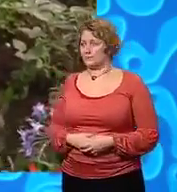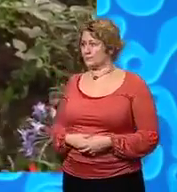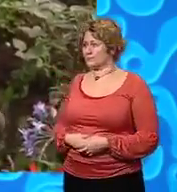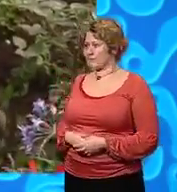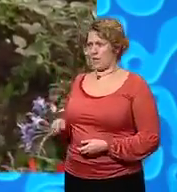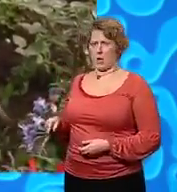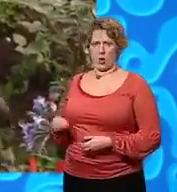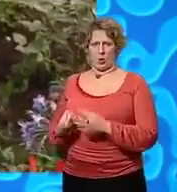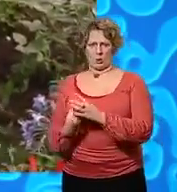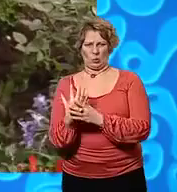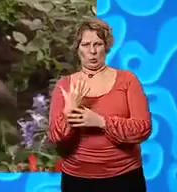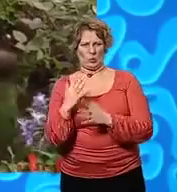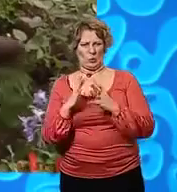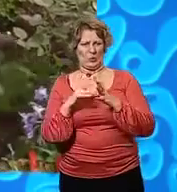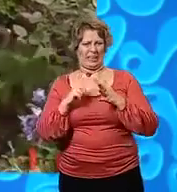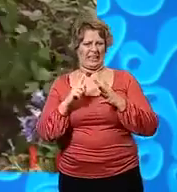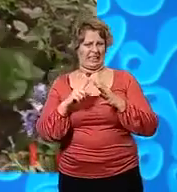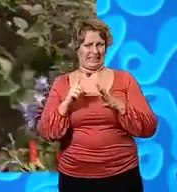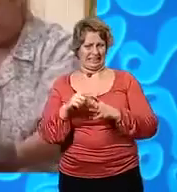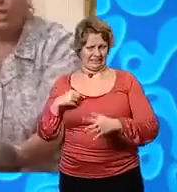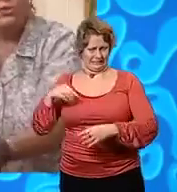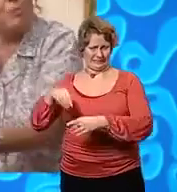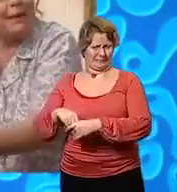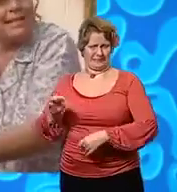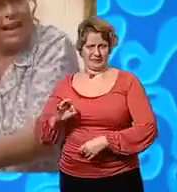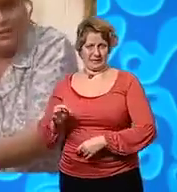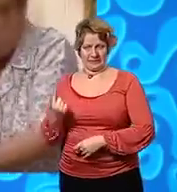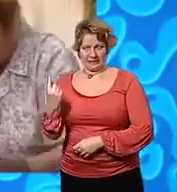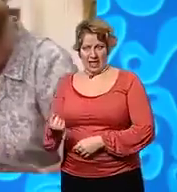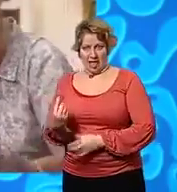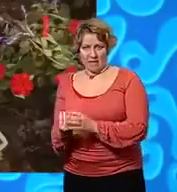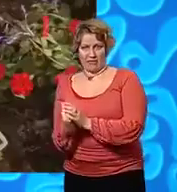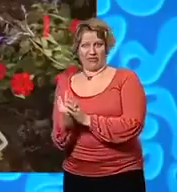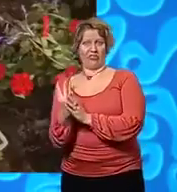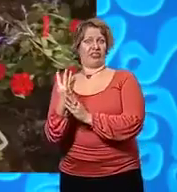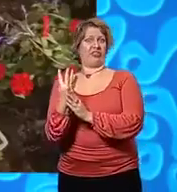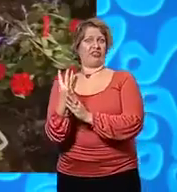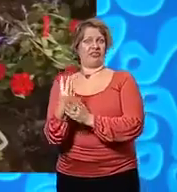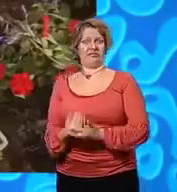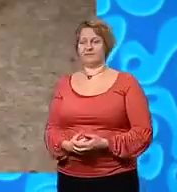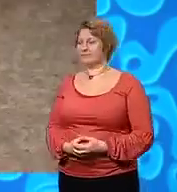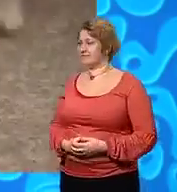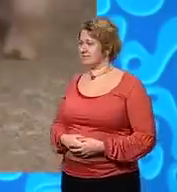I didn't plant these weeds here. They just grew by themselves.